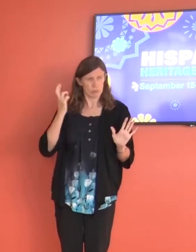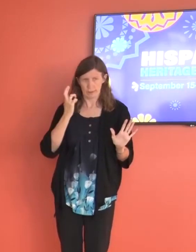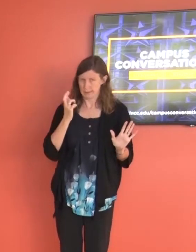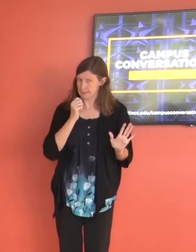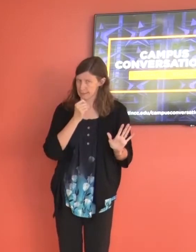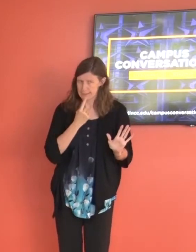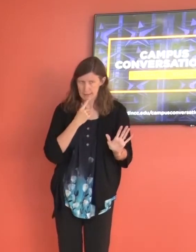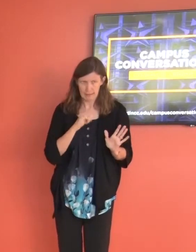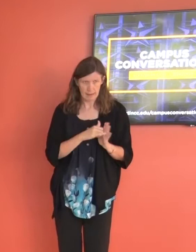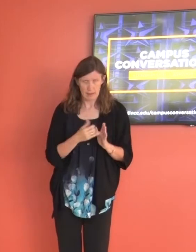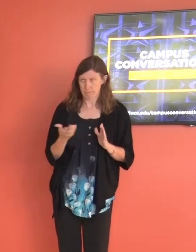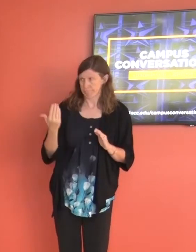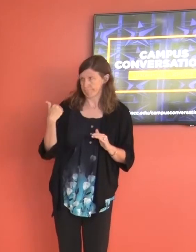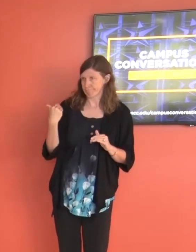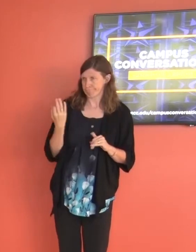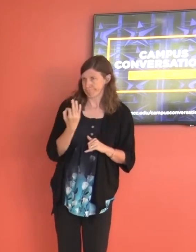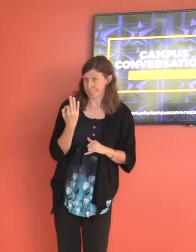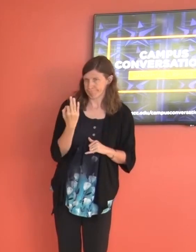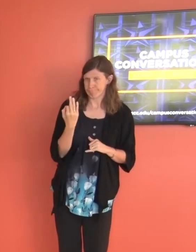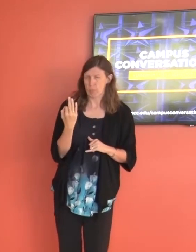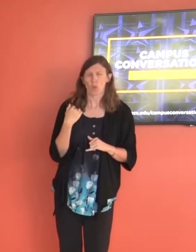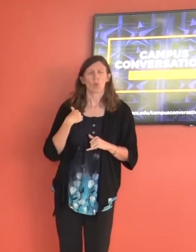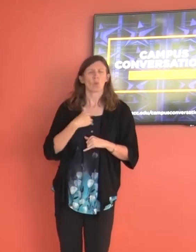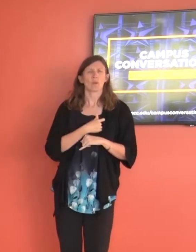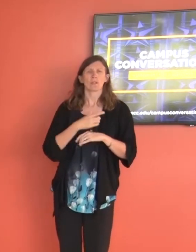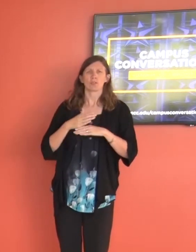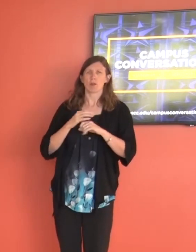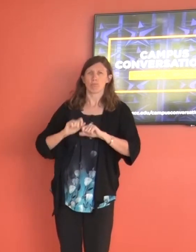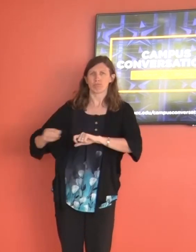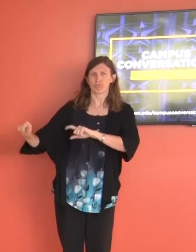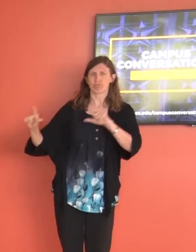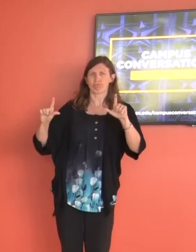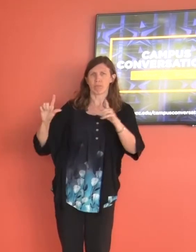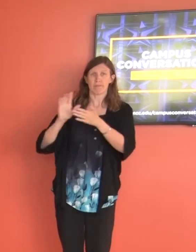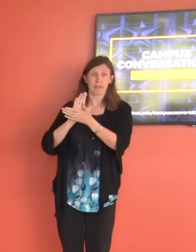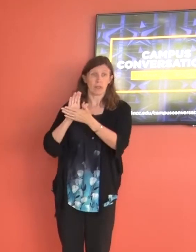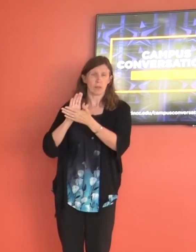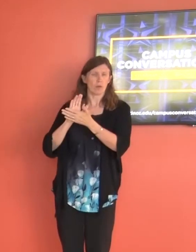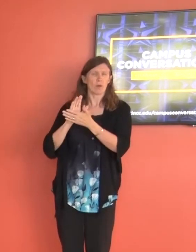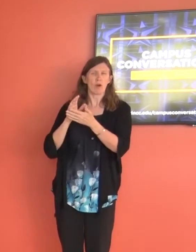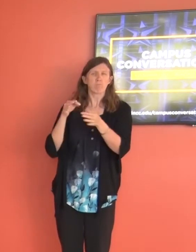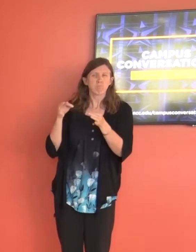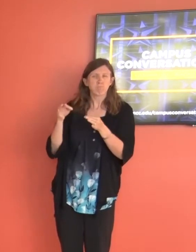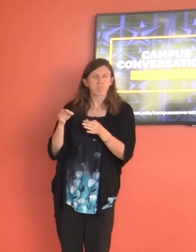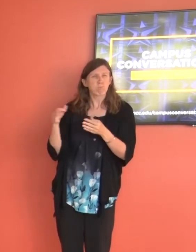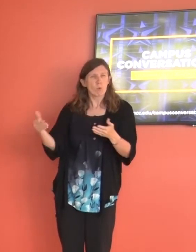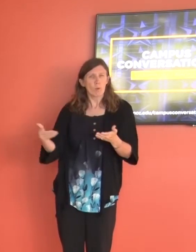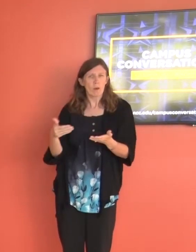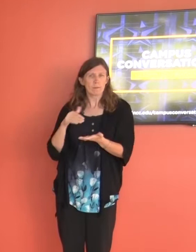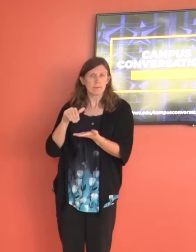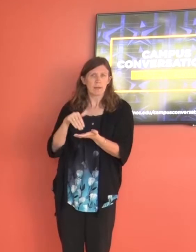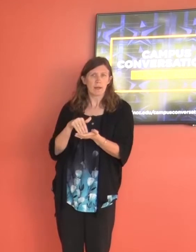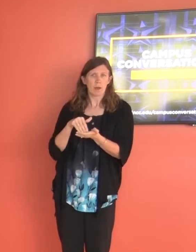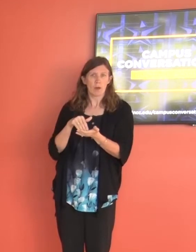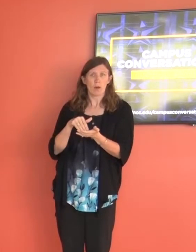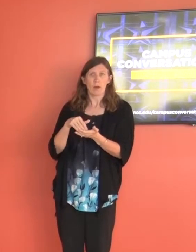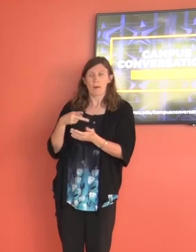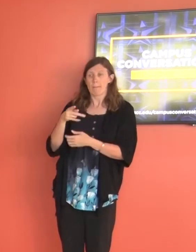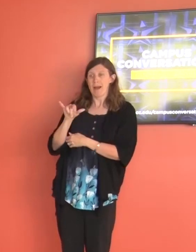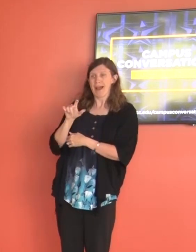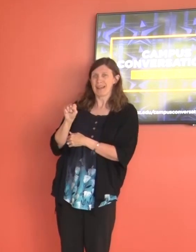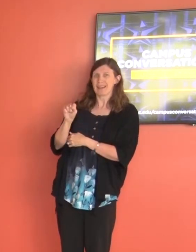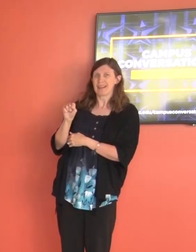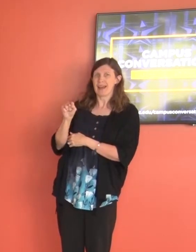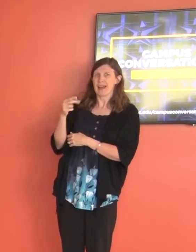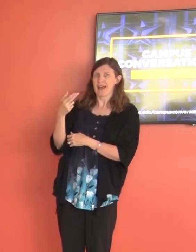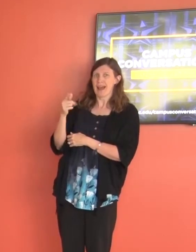Friday during General Assembly. We shared a video on the Welcome Center. The new Welcome Center, we will pilot it at Highland, but I think